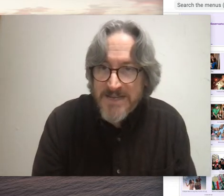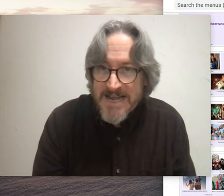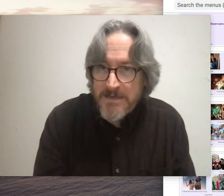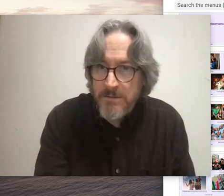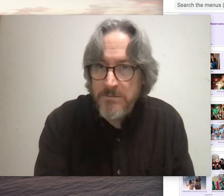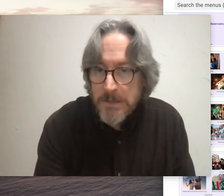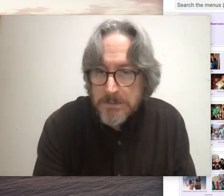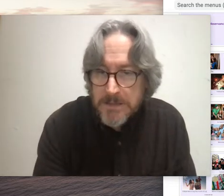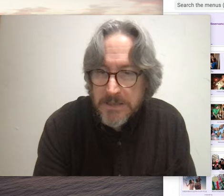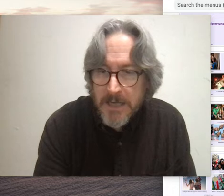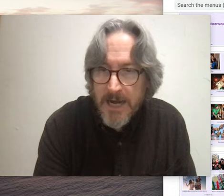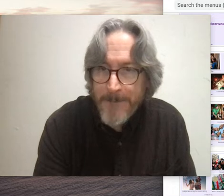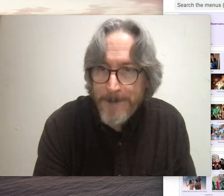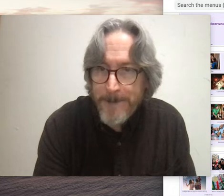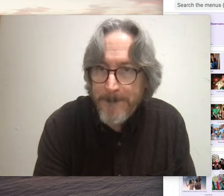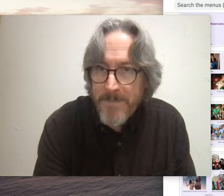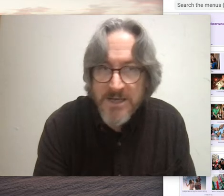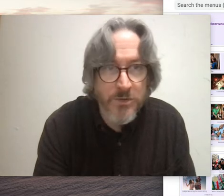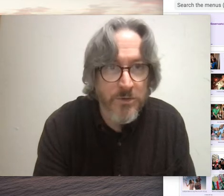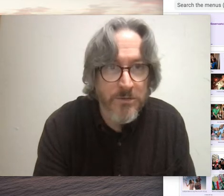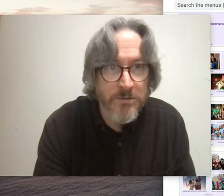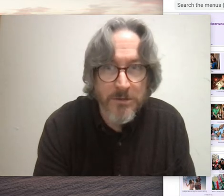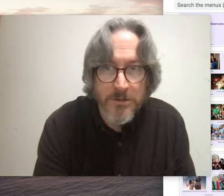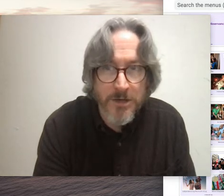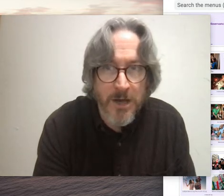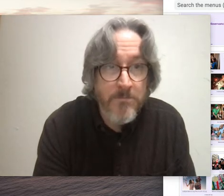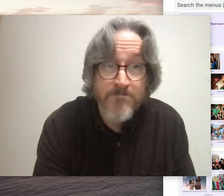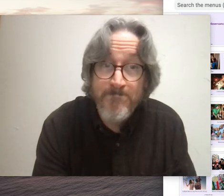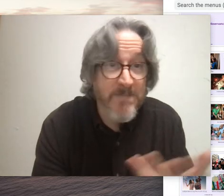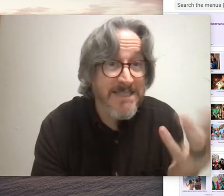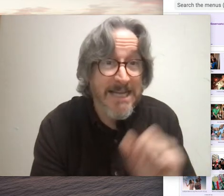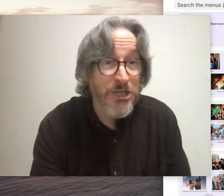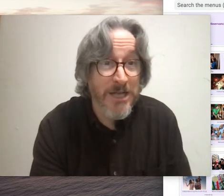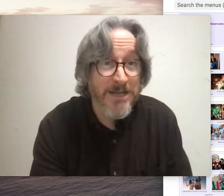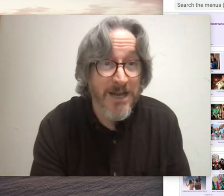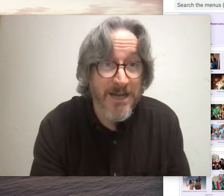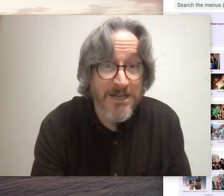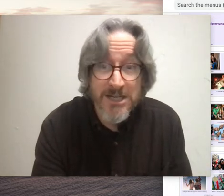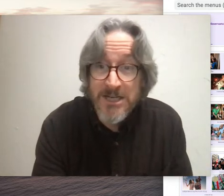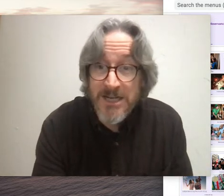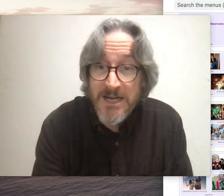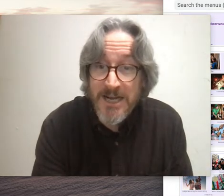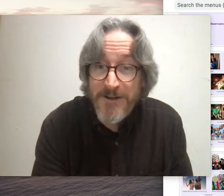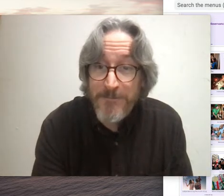Day of the Dead. I don't take a look at